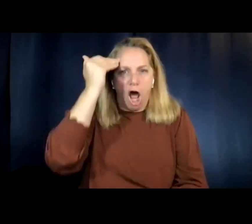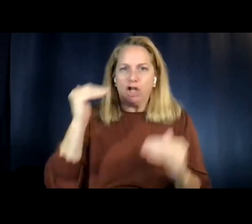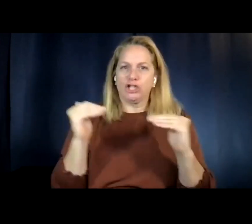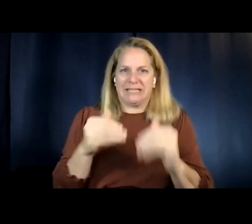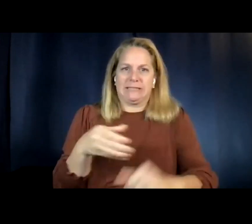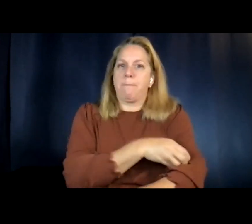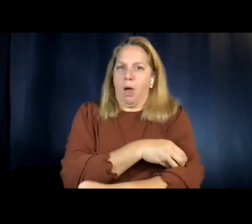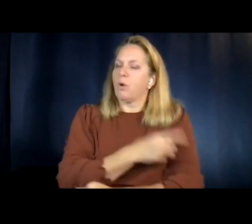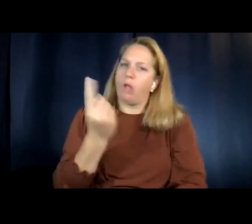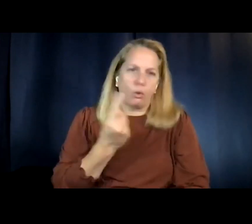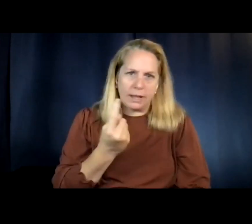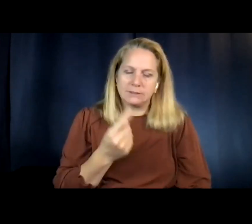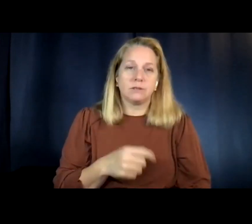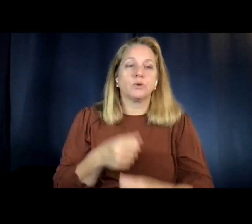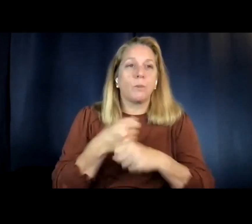you know.